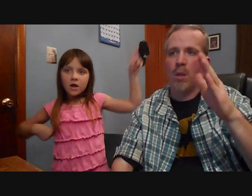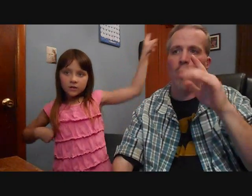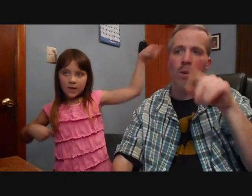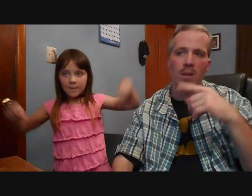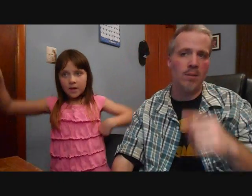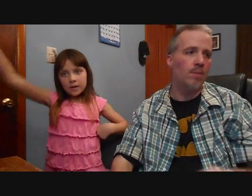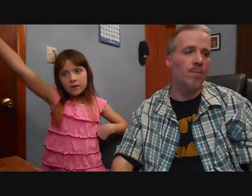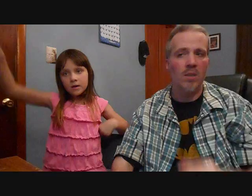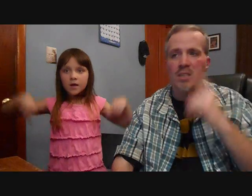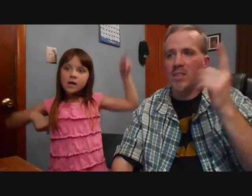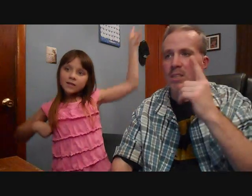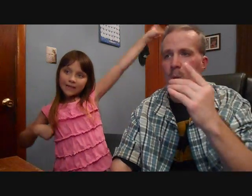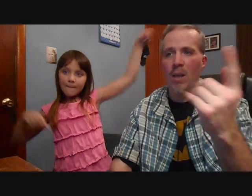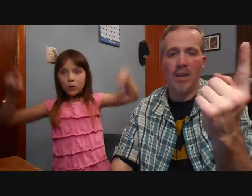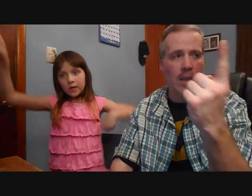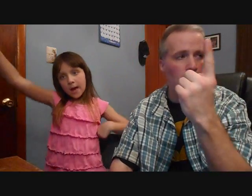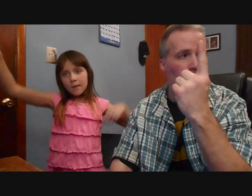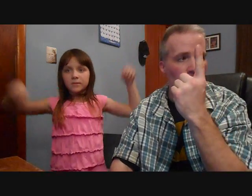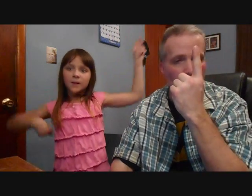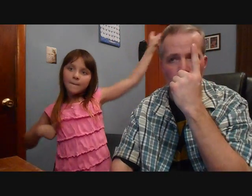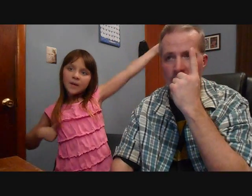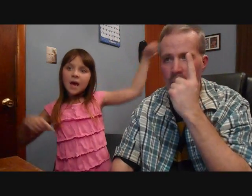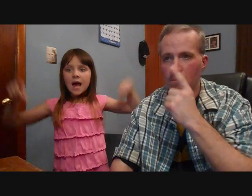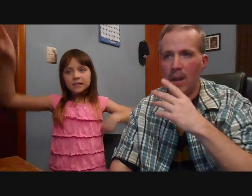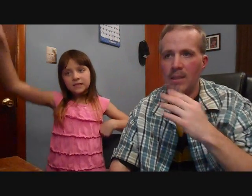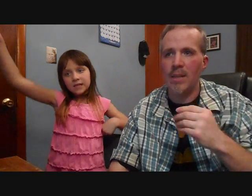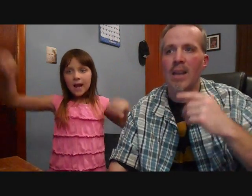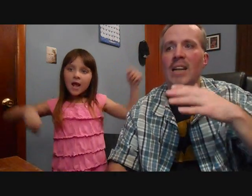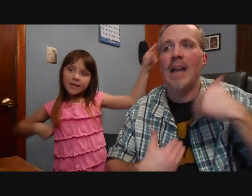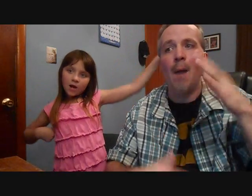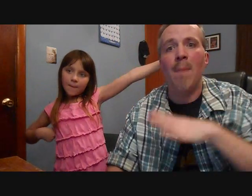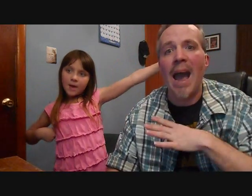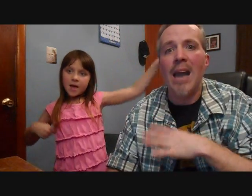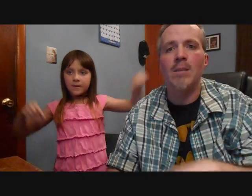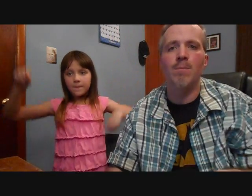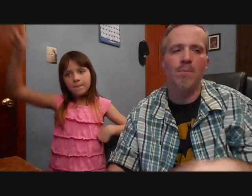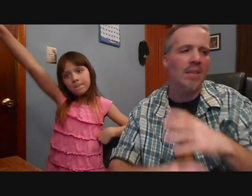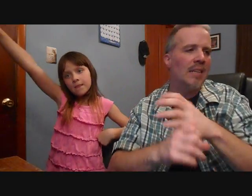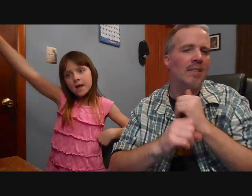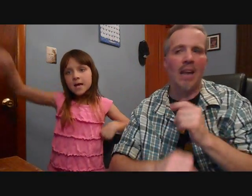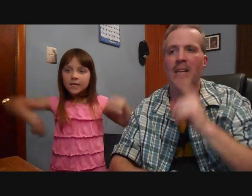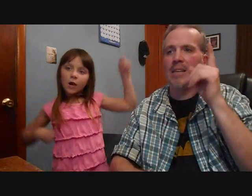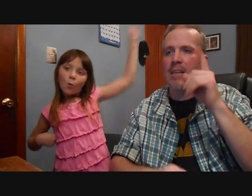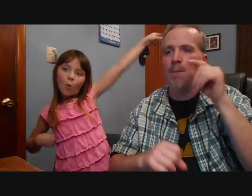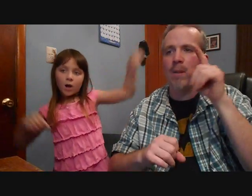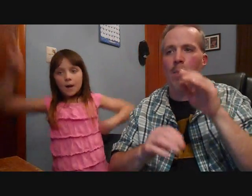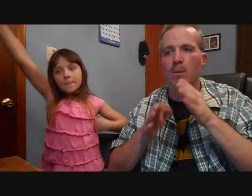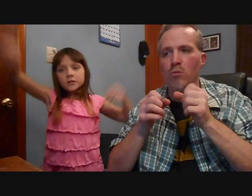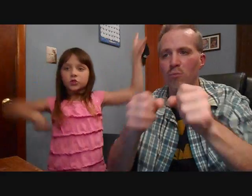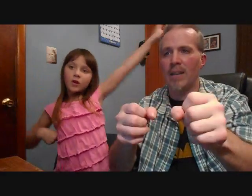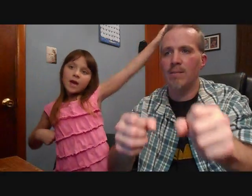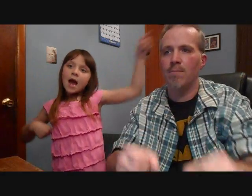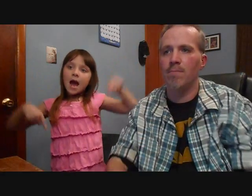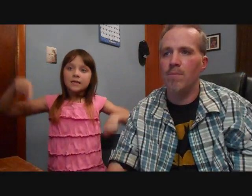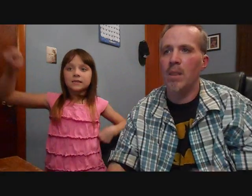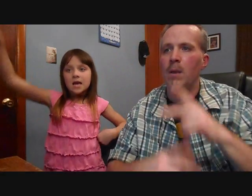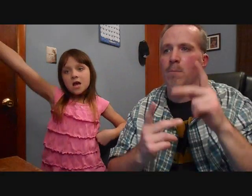That's when Someone came up to me And said Young Man Take a walk up the street It's a